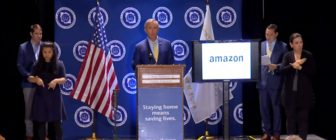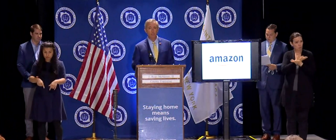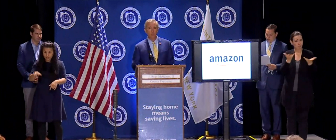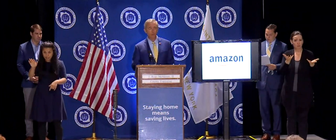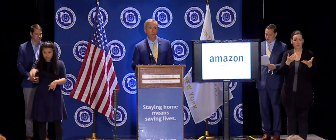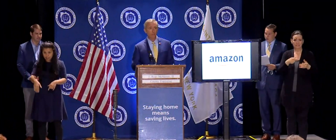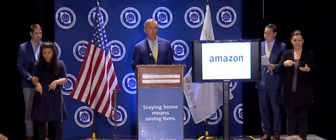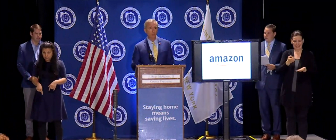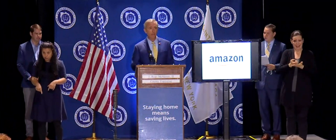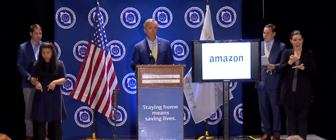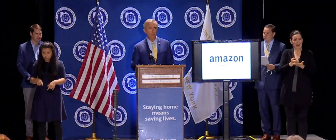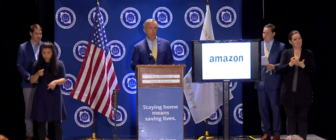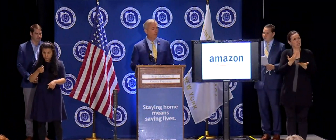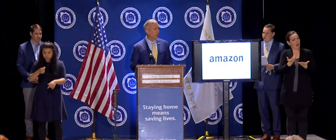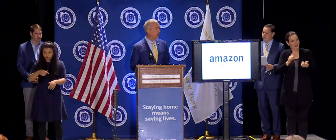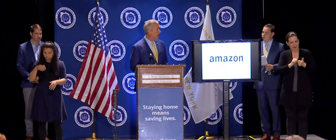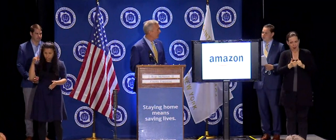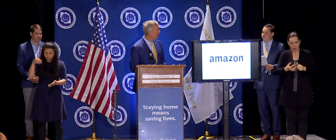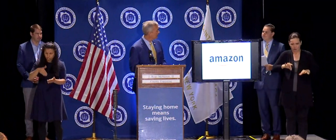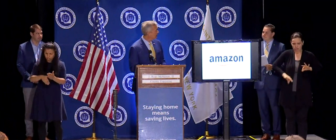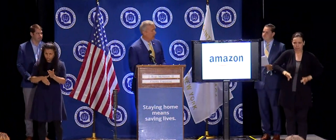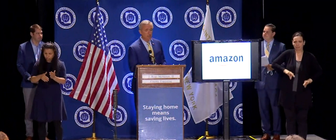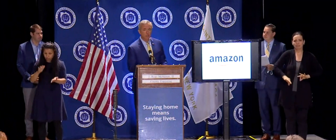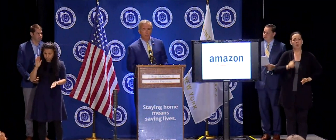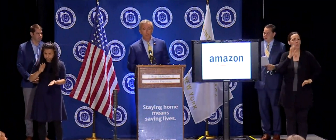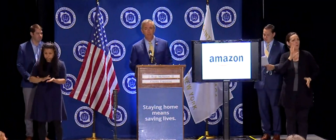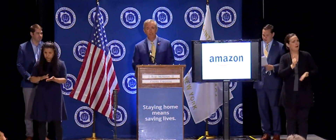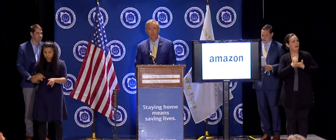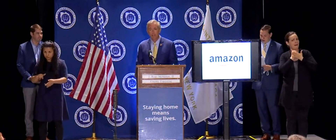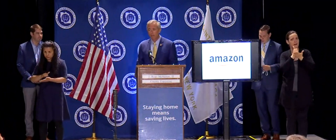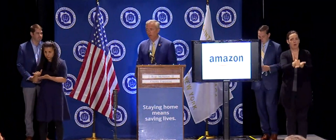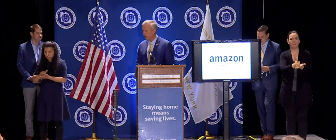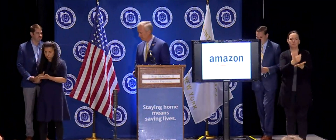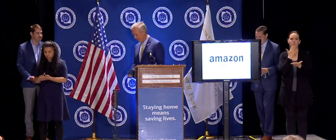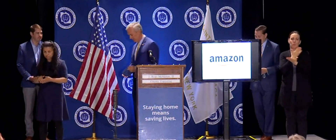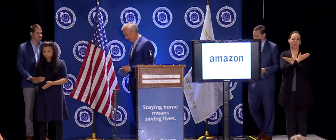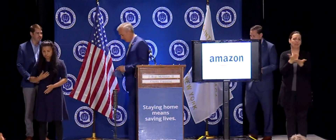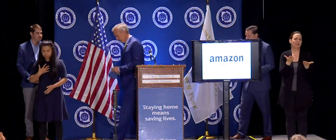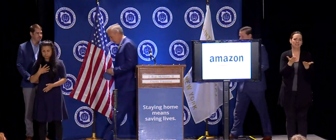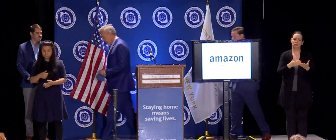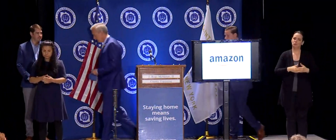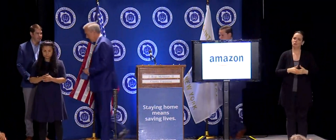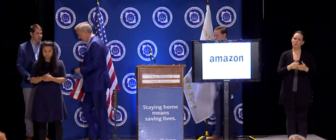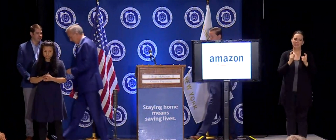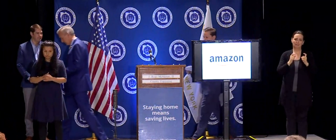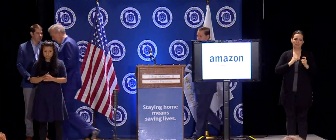says a lot about Central New York. And so with that, I'm just thrilled. And I thank you guys for giving me the opportunity to speak. Thank you, folks.